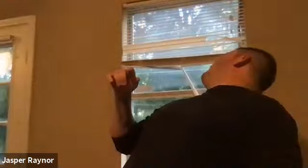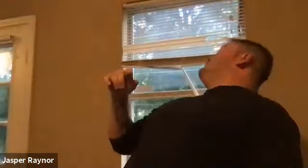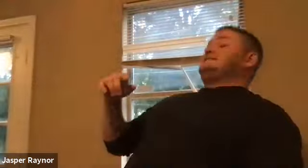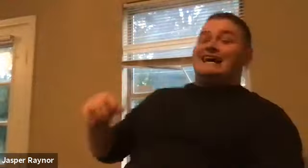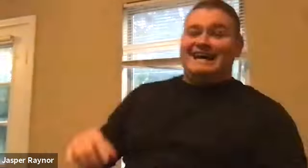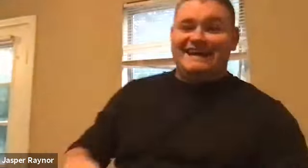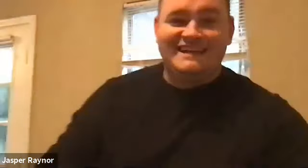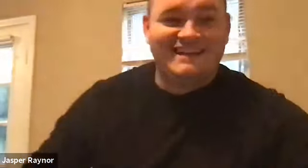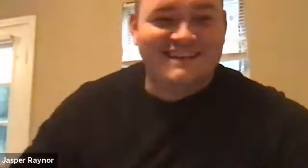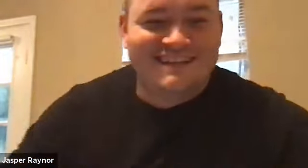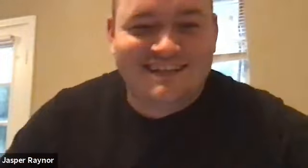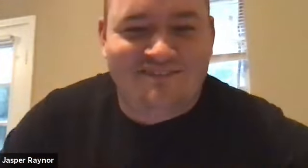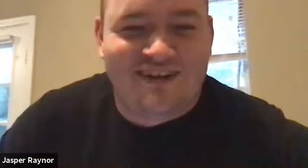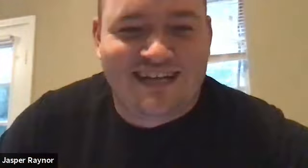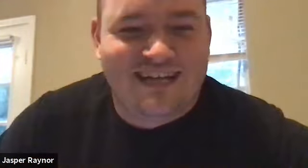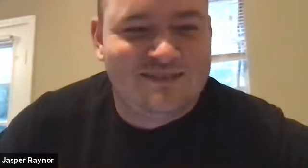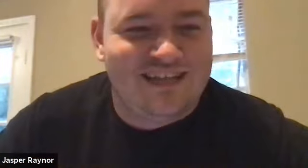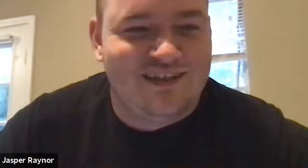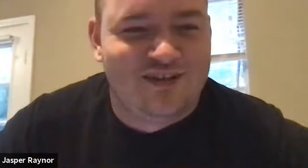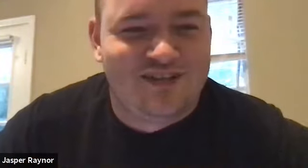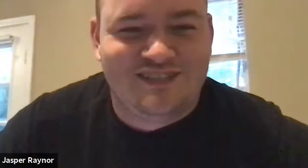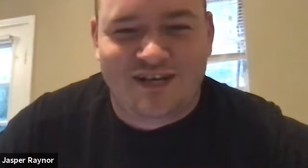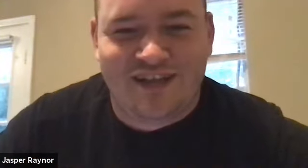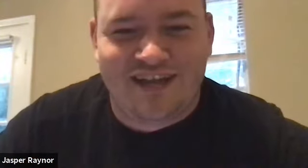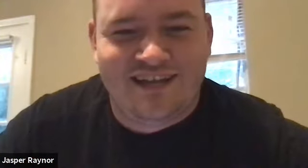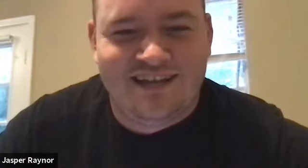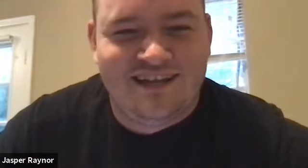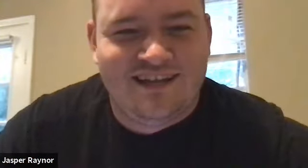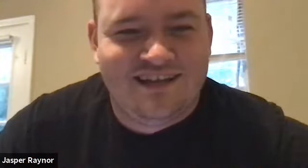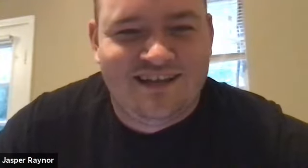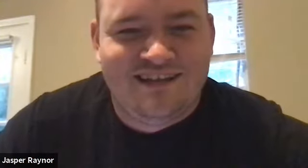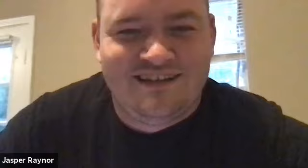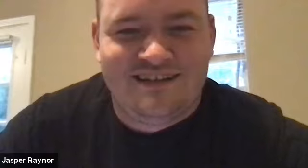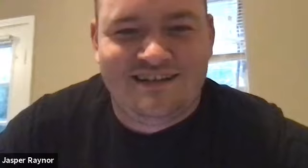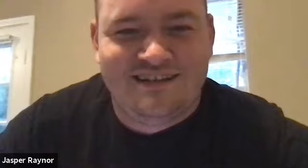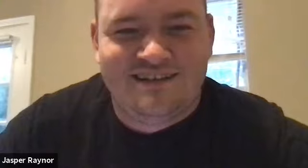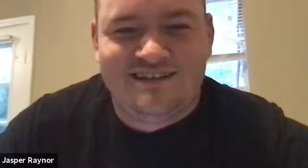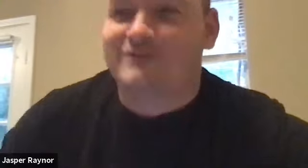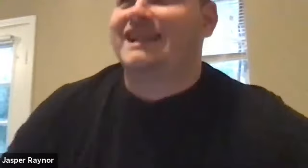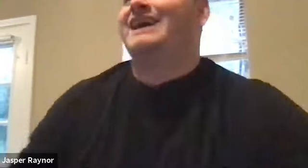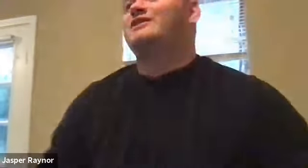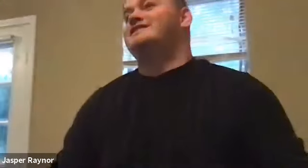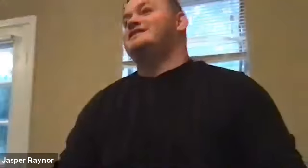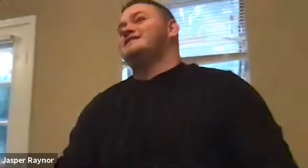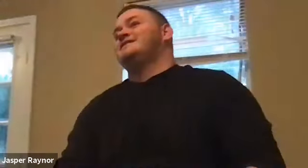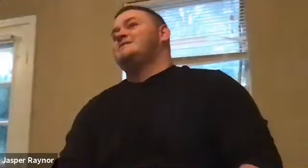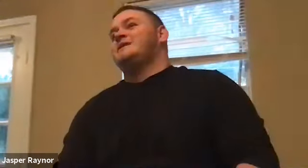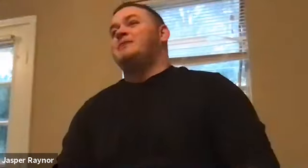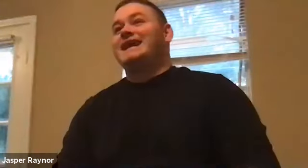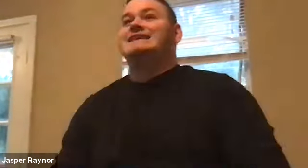What was that? I felt that. Was that thunder? Did y'all hear that? That was loud. But it has to